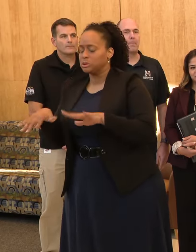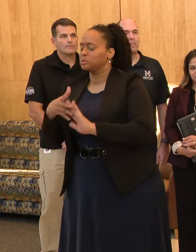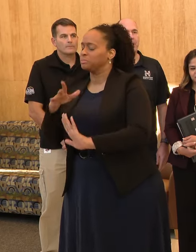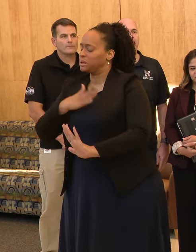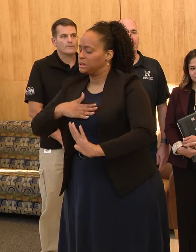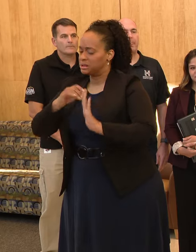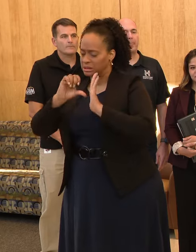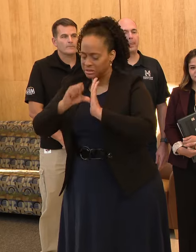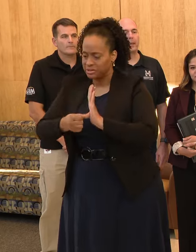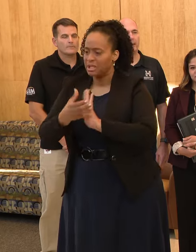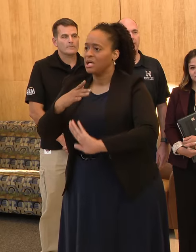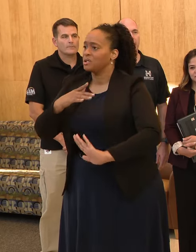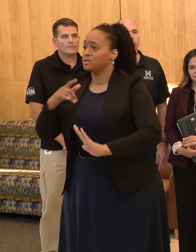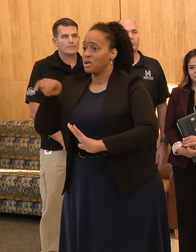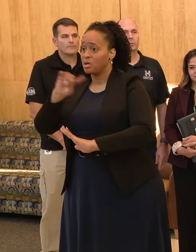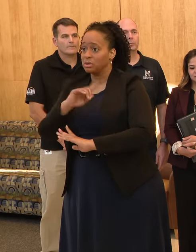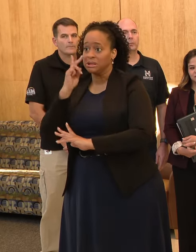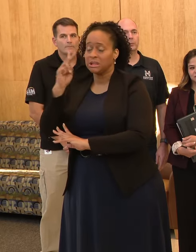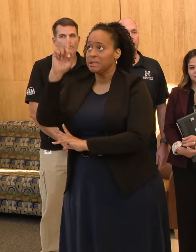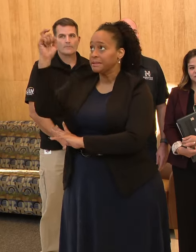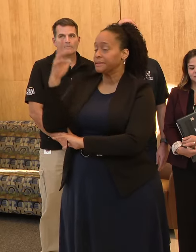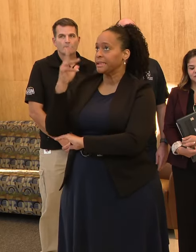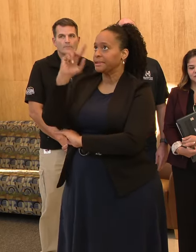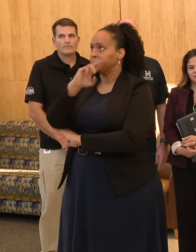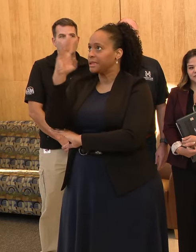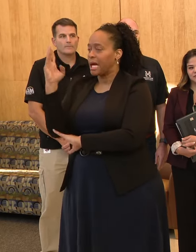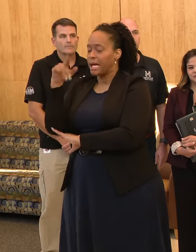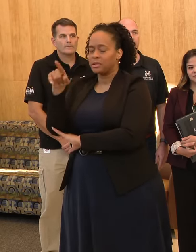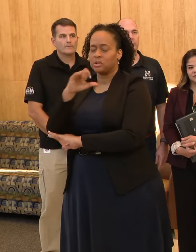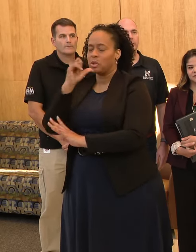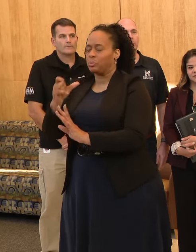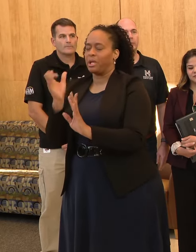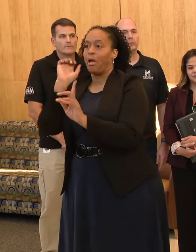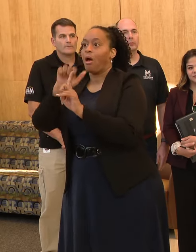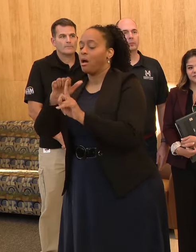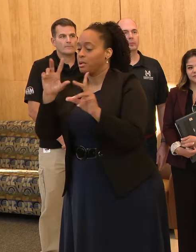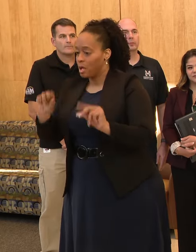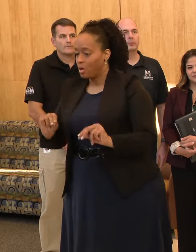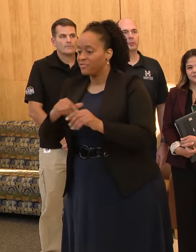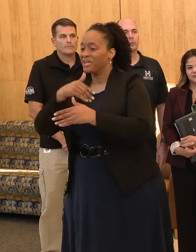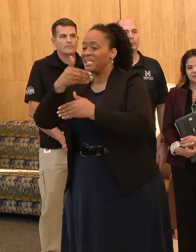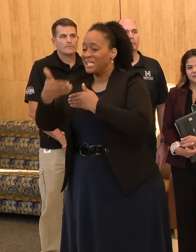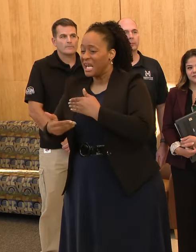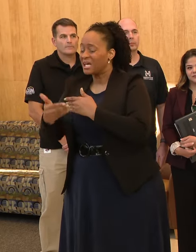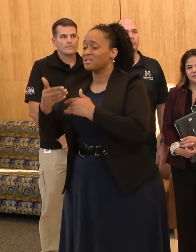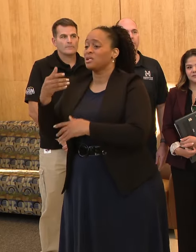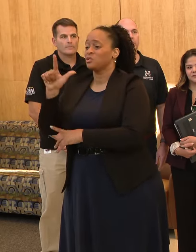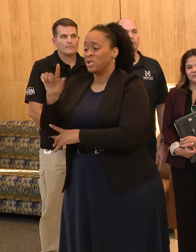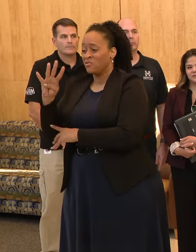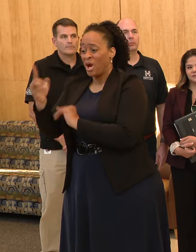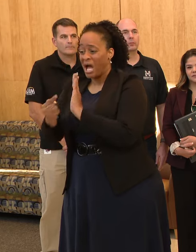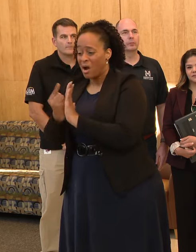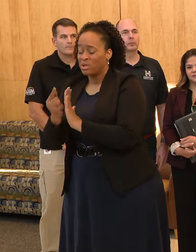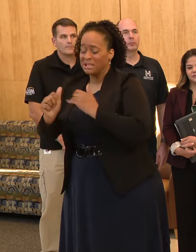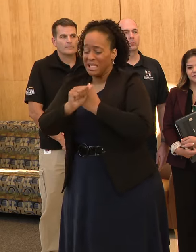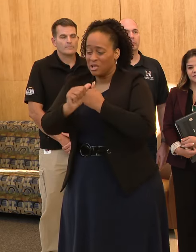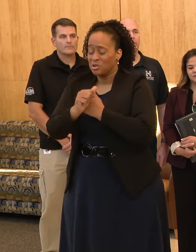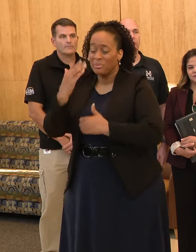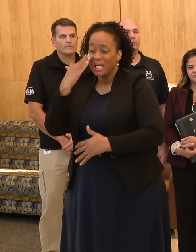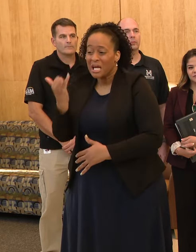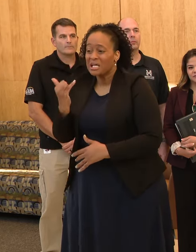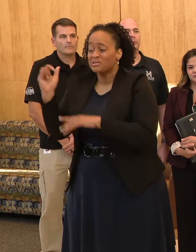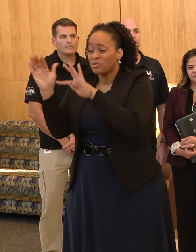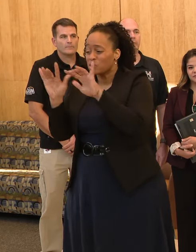not let the clear skies fool you. The next 24 hours will be our most dangerous because of the melting